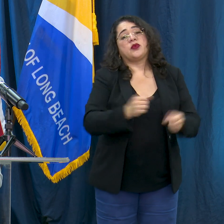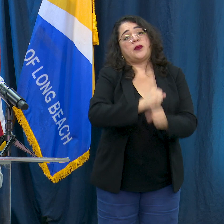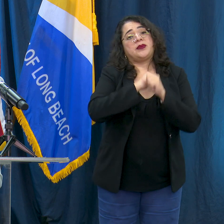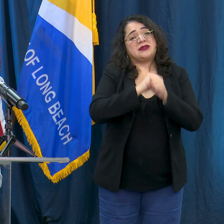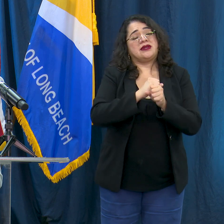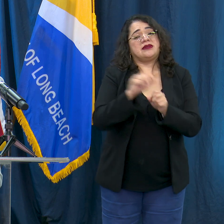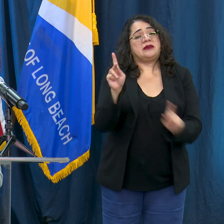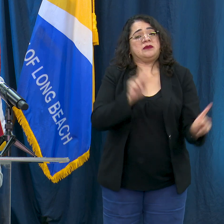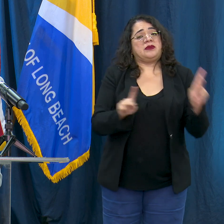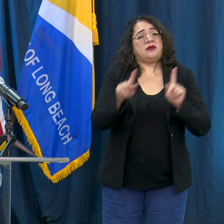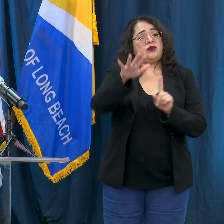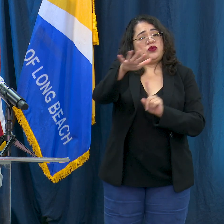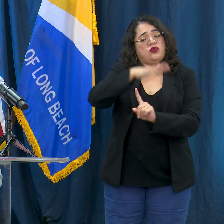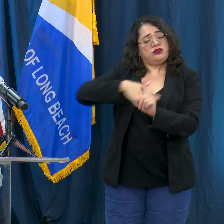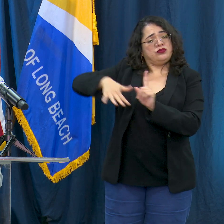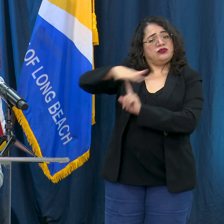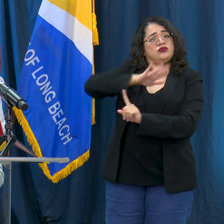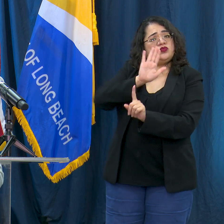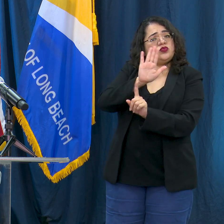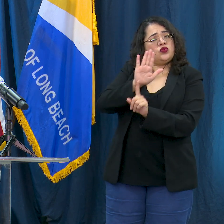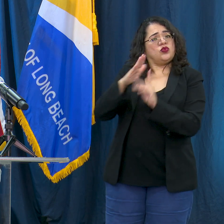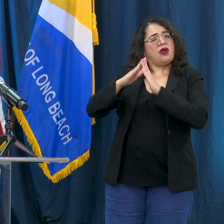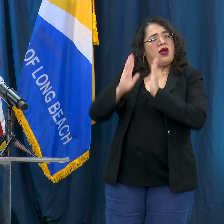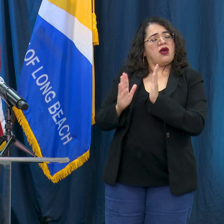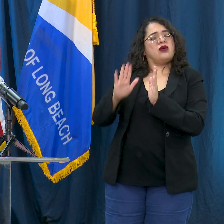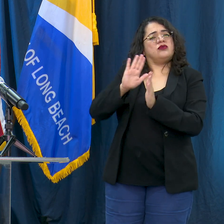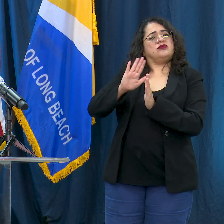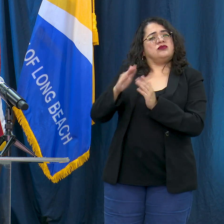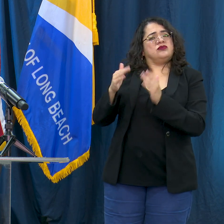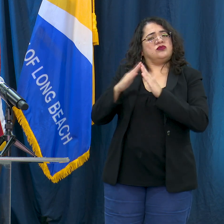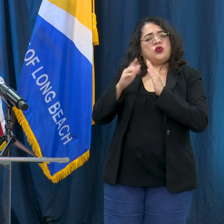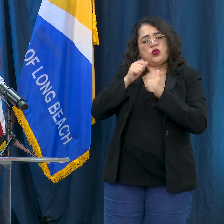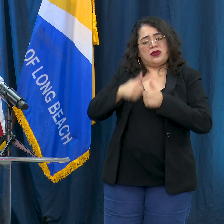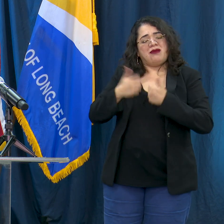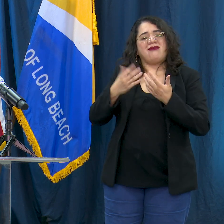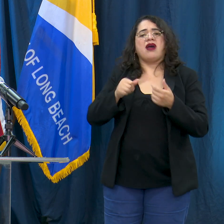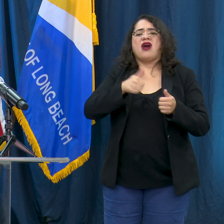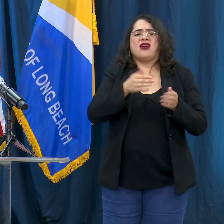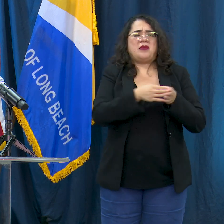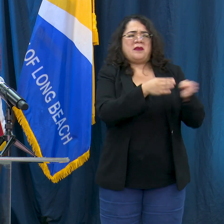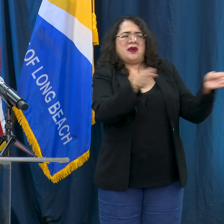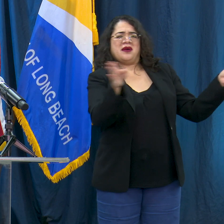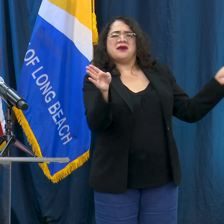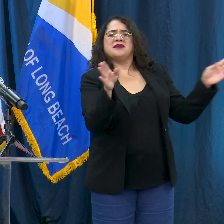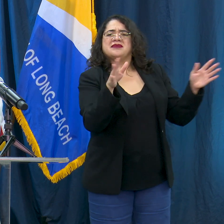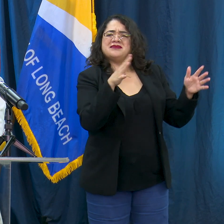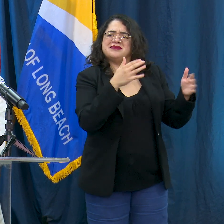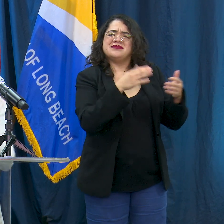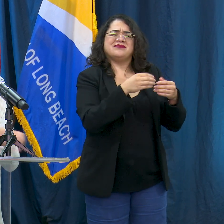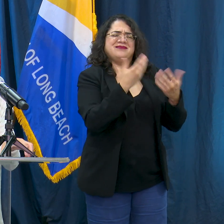case you are infected. So I'm open for questions. Back to the mayor. Thank you.